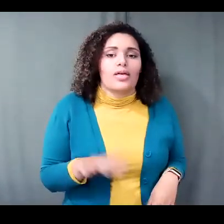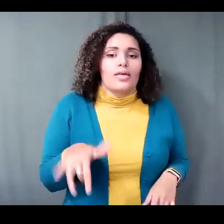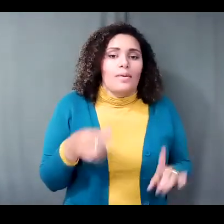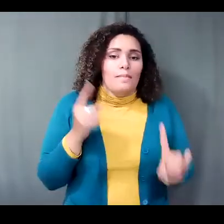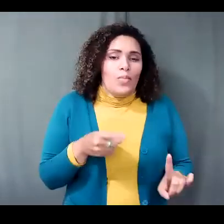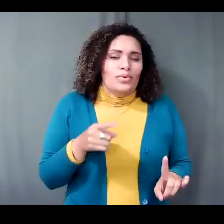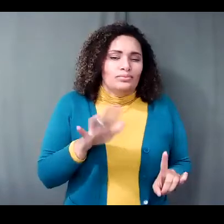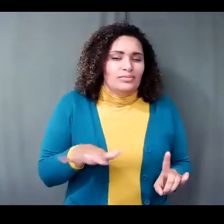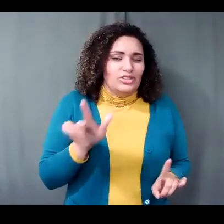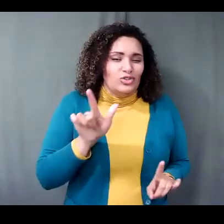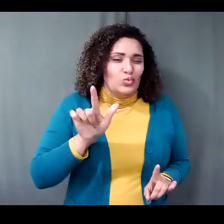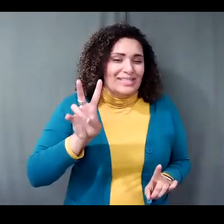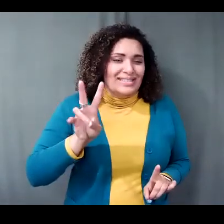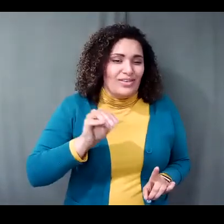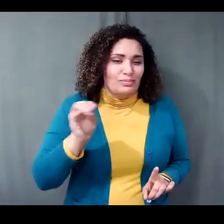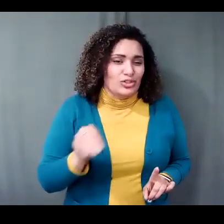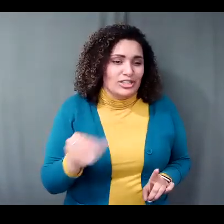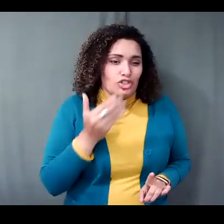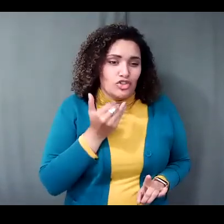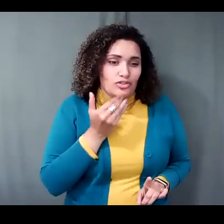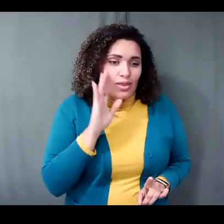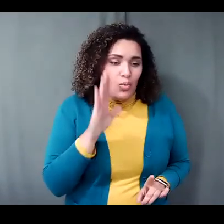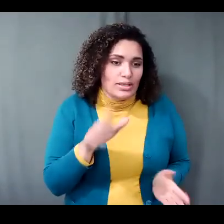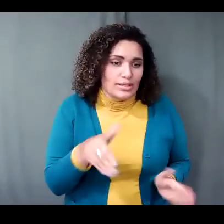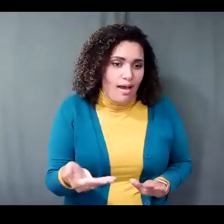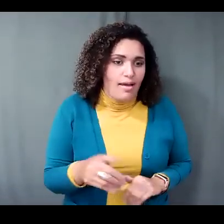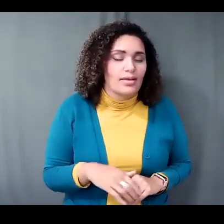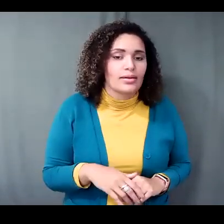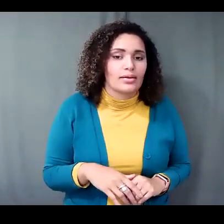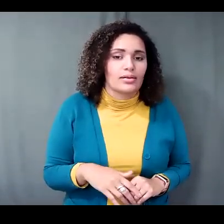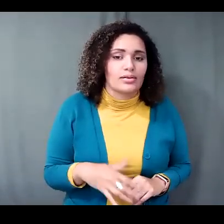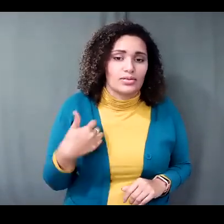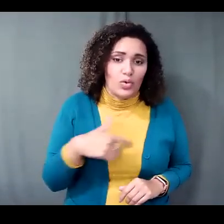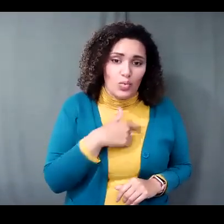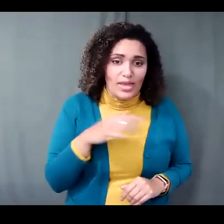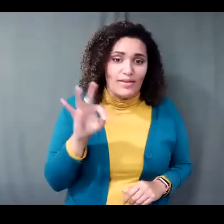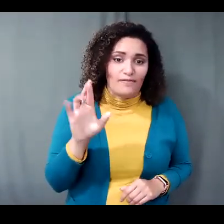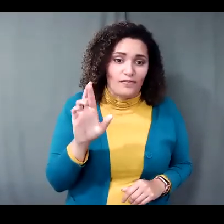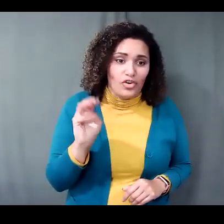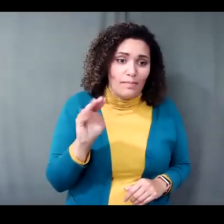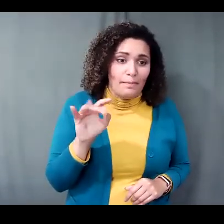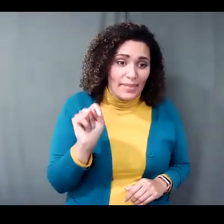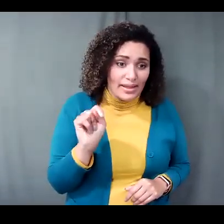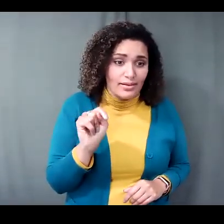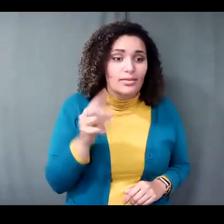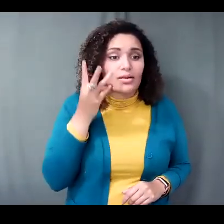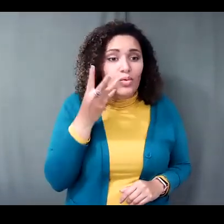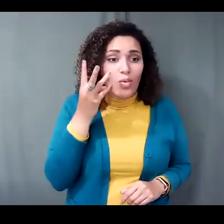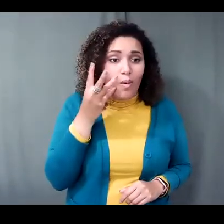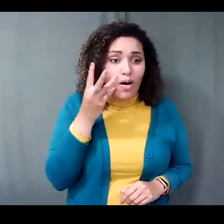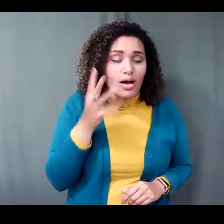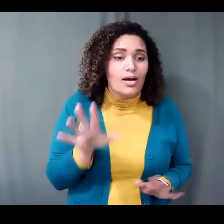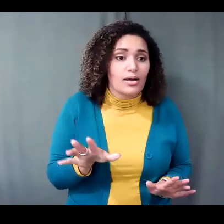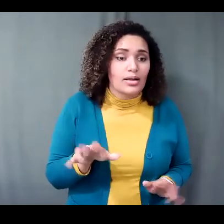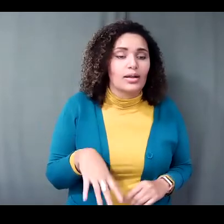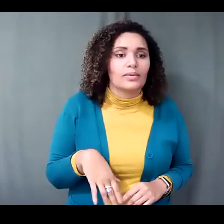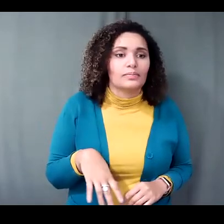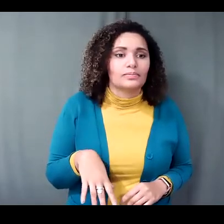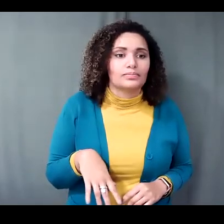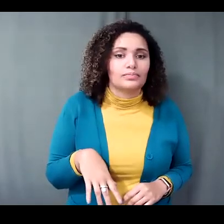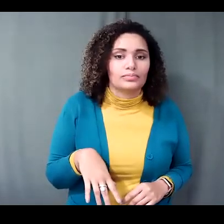about 27% sugar where they're going to die. So we fermented this wine, got it